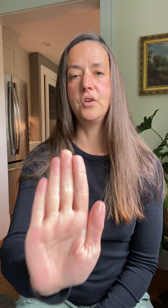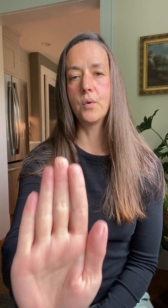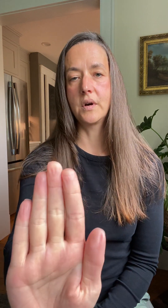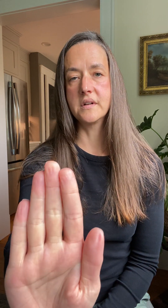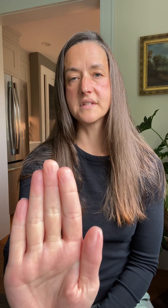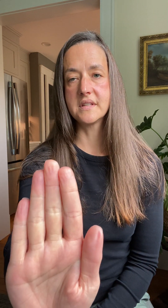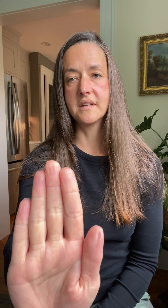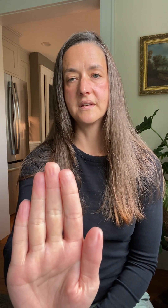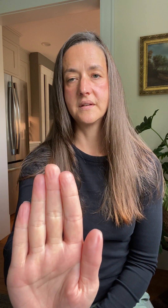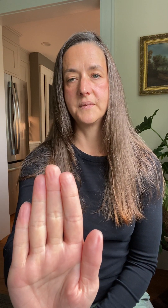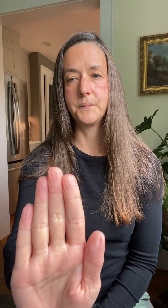Yours.